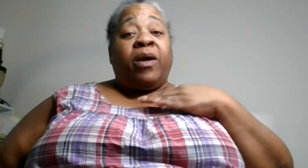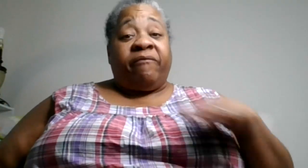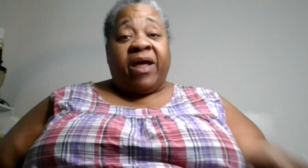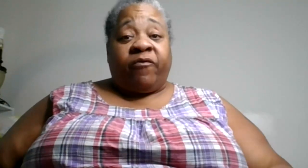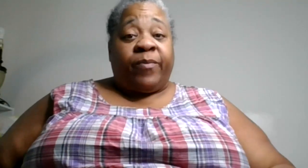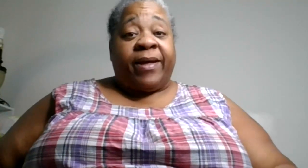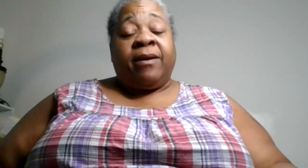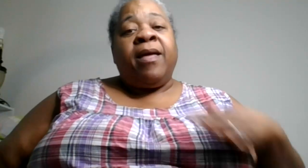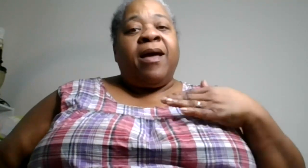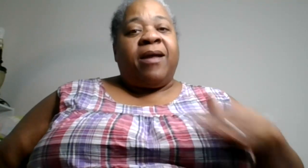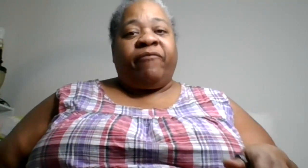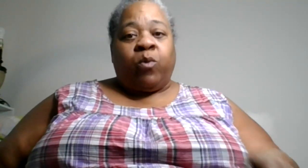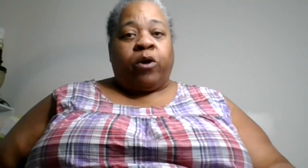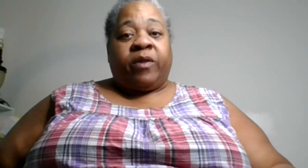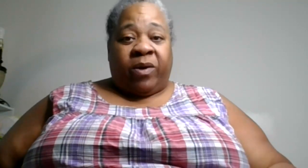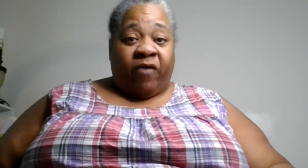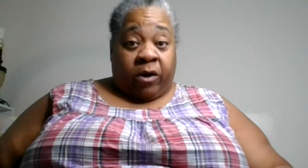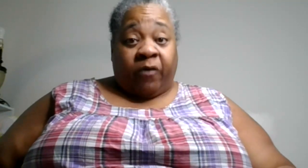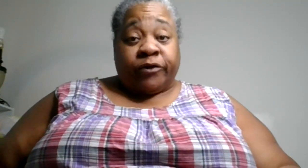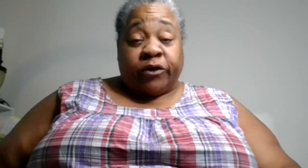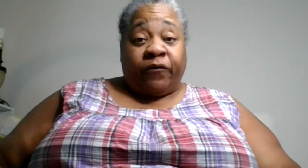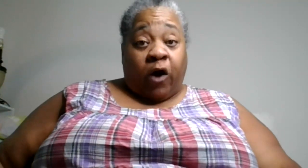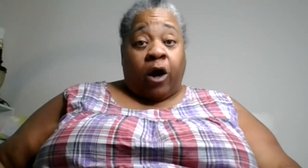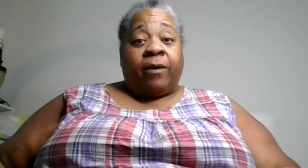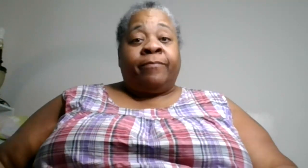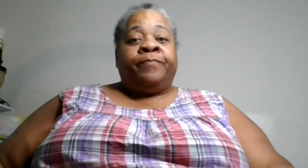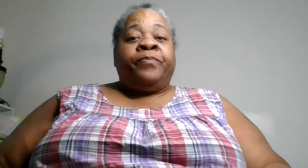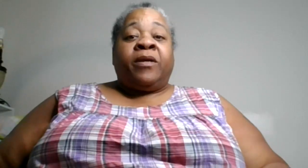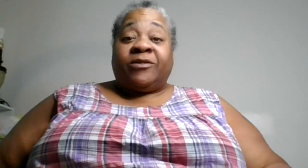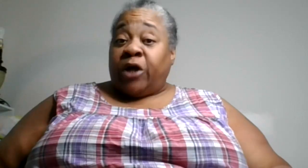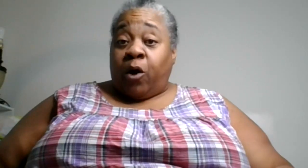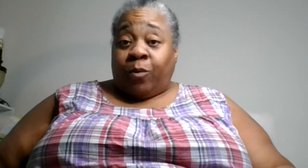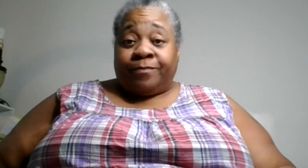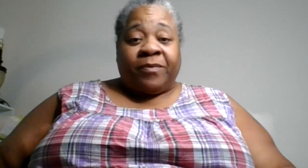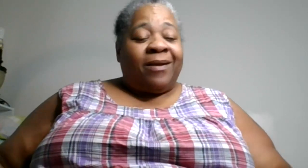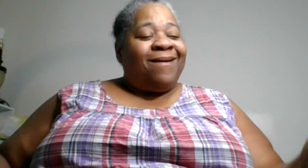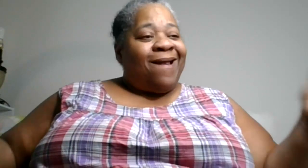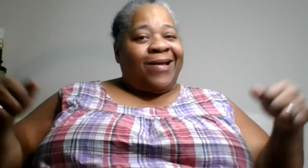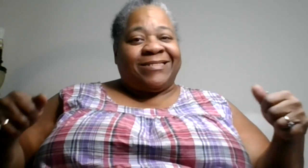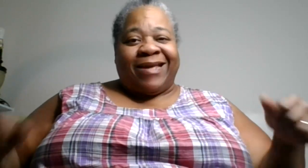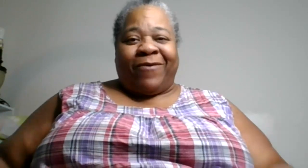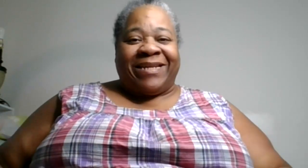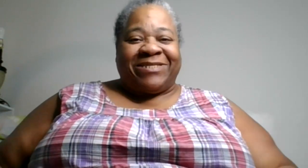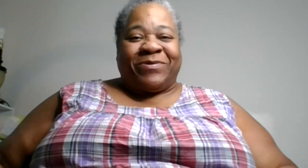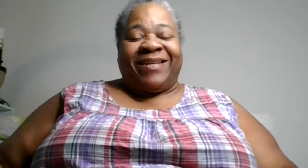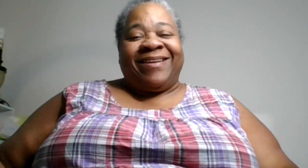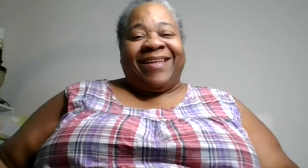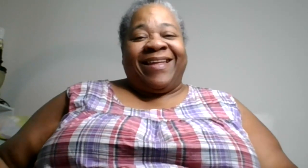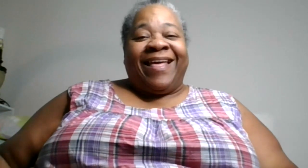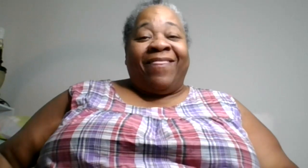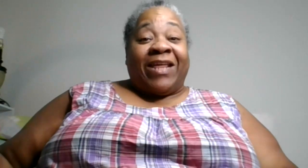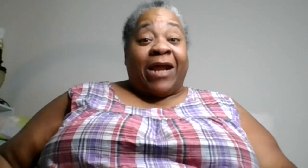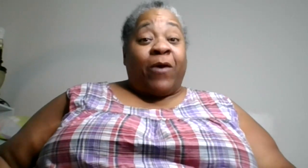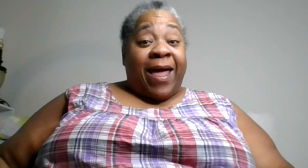every alphabet and every word that we've gone over so far. So, let's get right to it. The letter A.